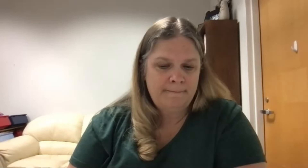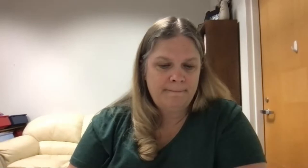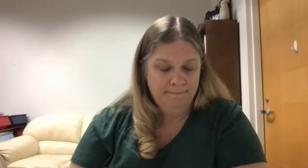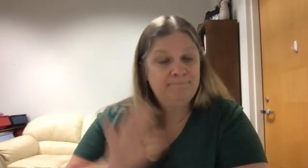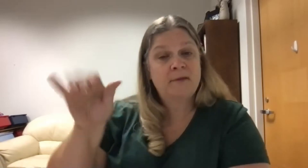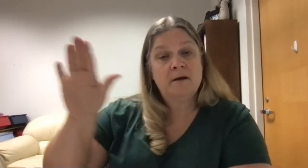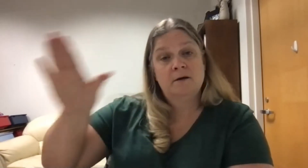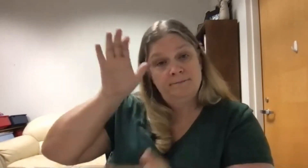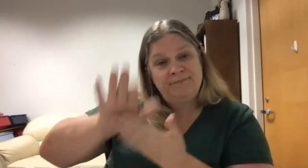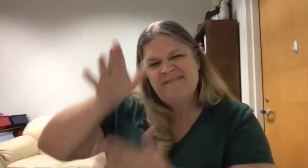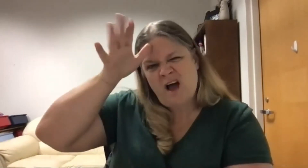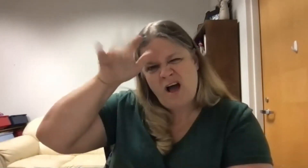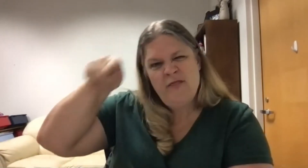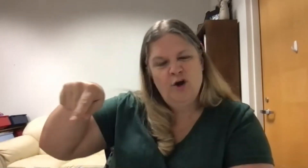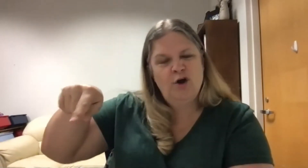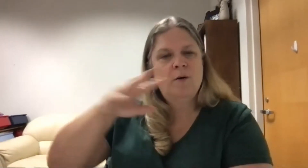too.